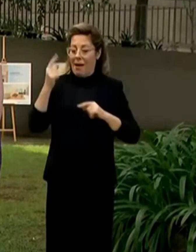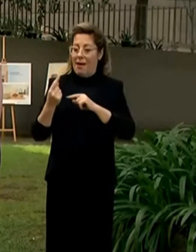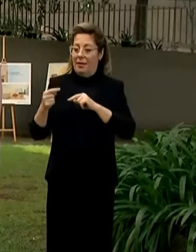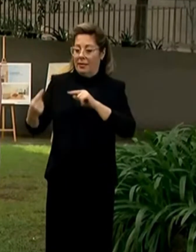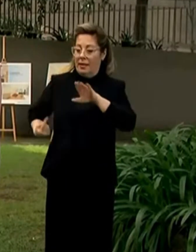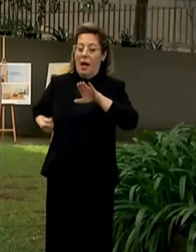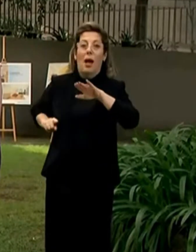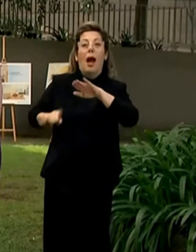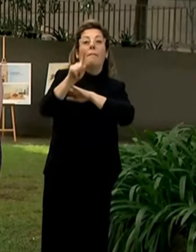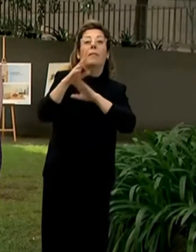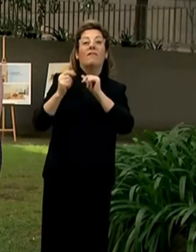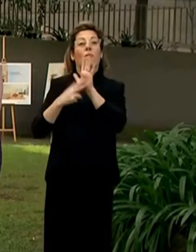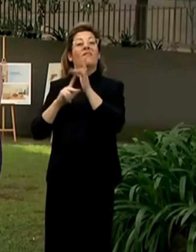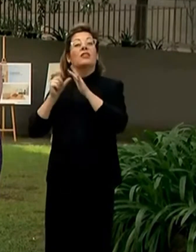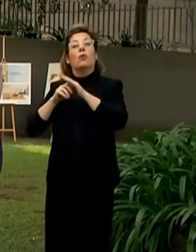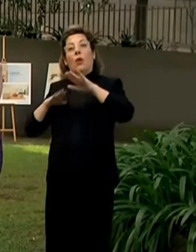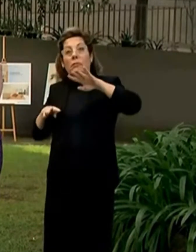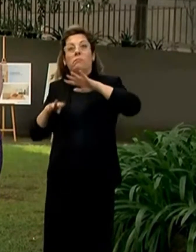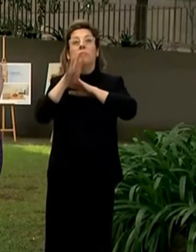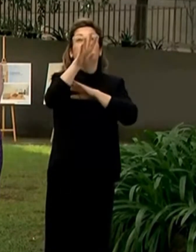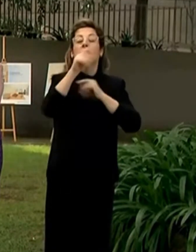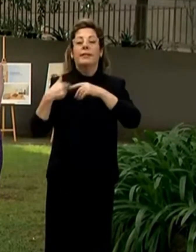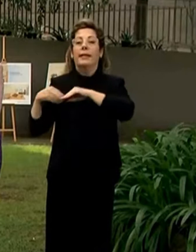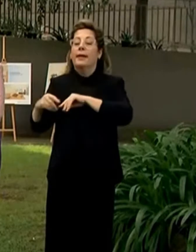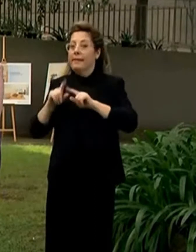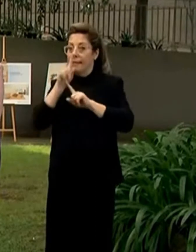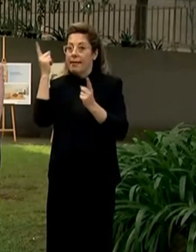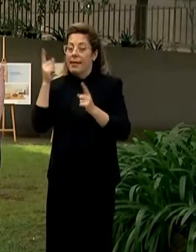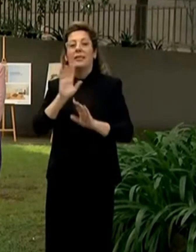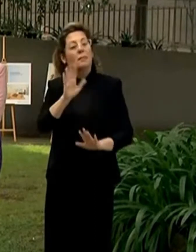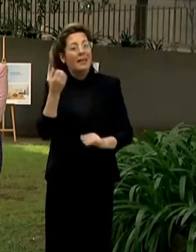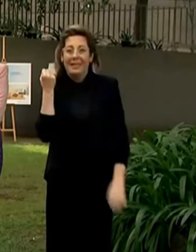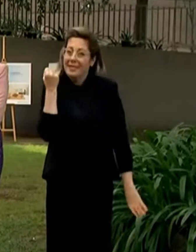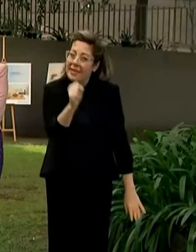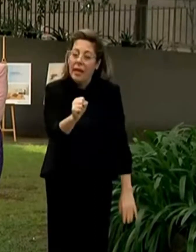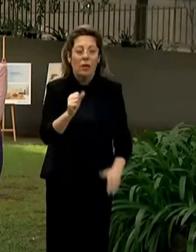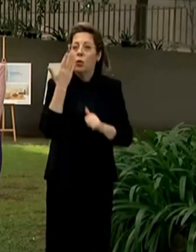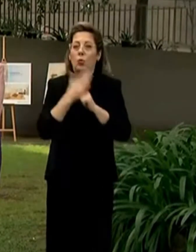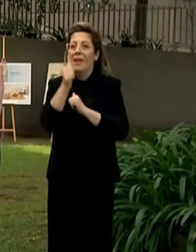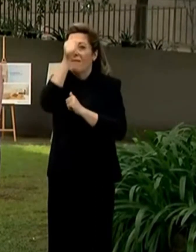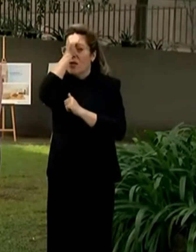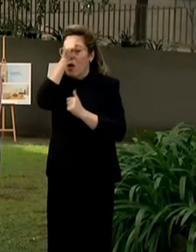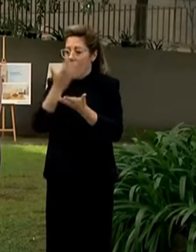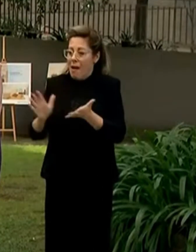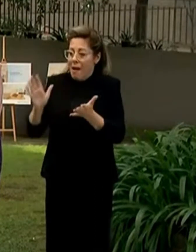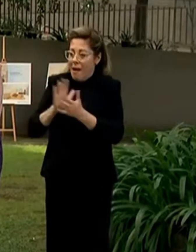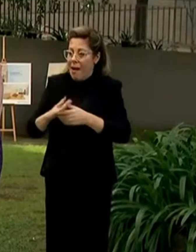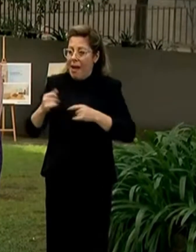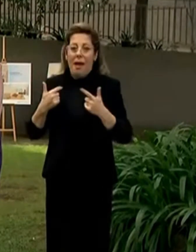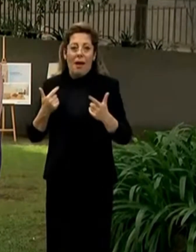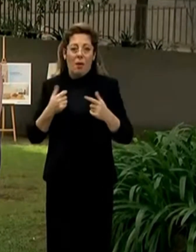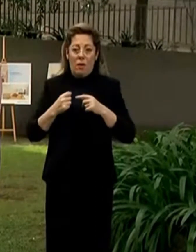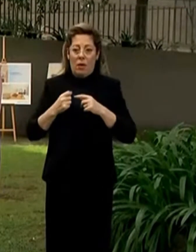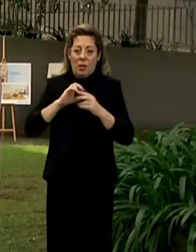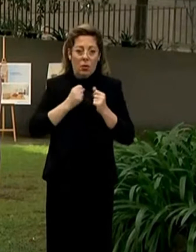And therefore we do need vigilance, we do need people complying with our public health measures, and we do also need those high rates